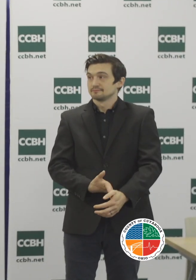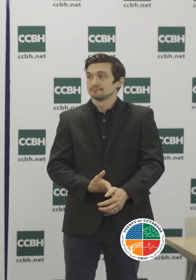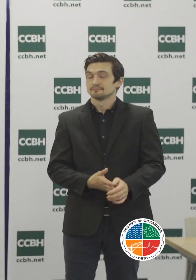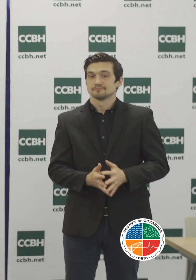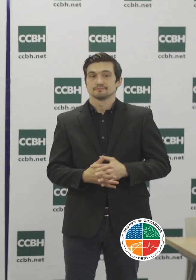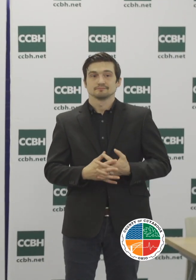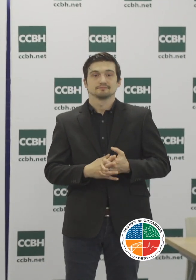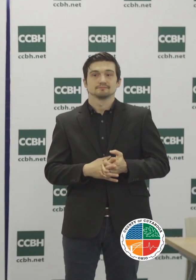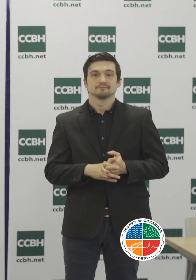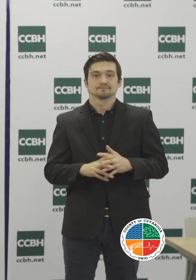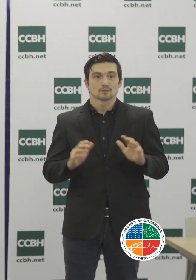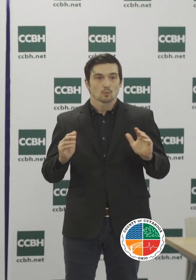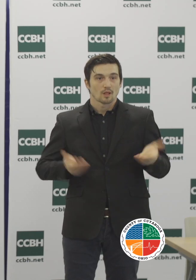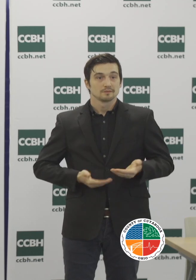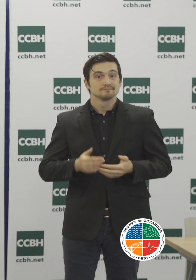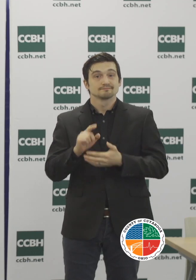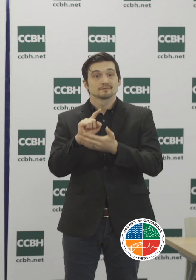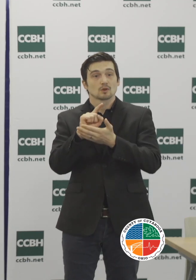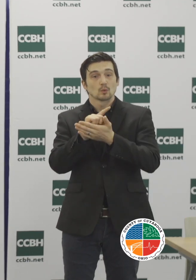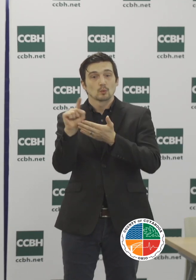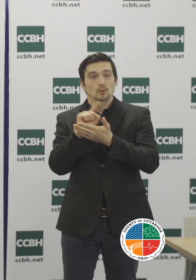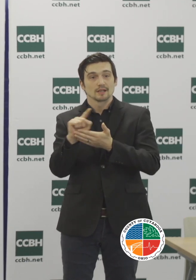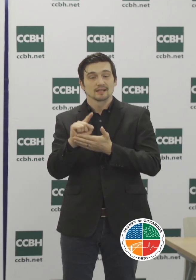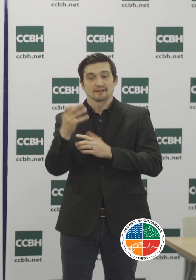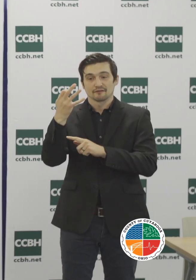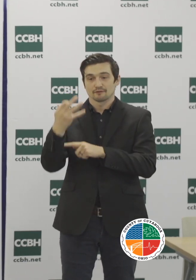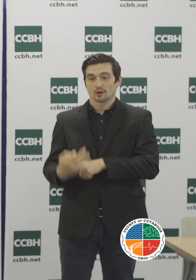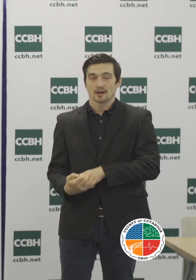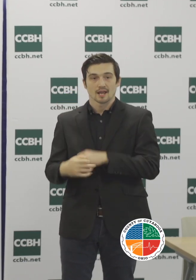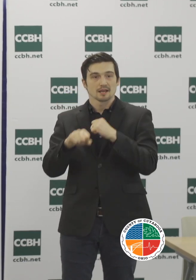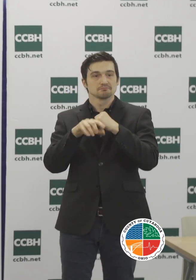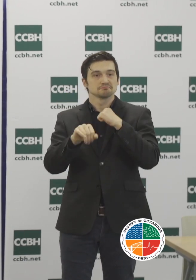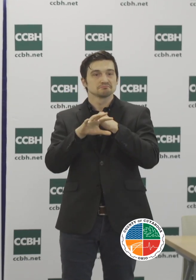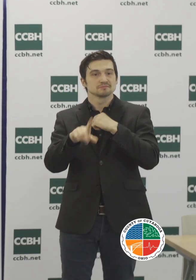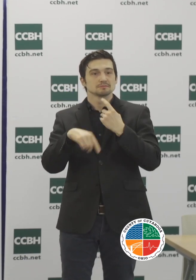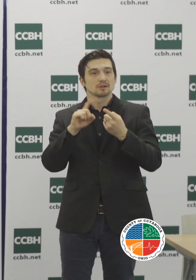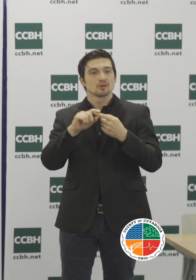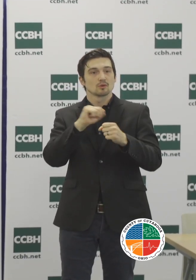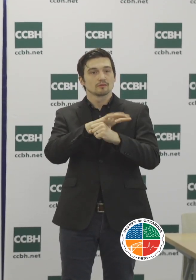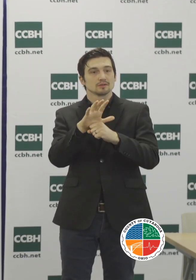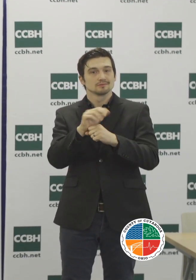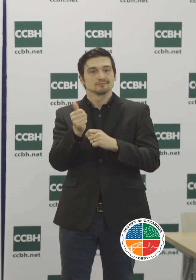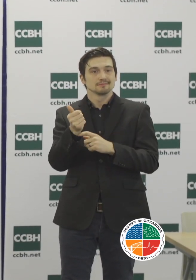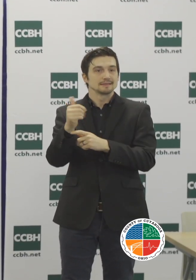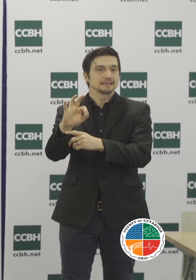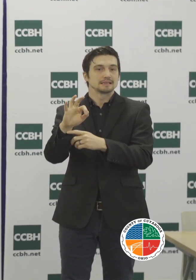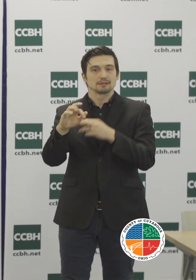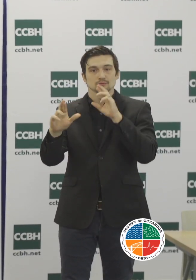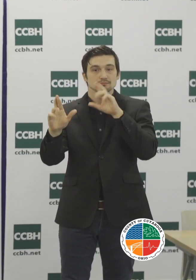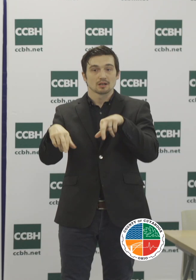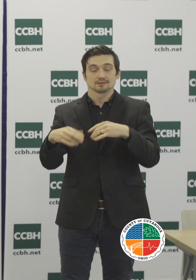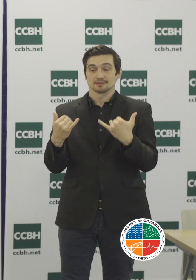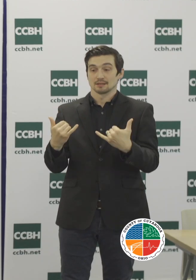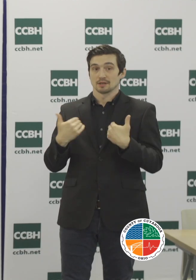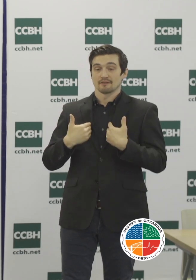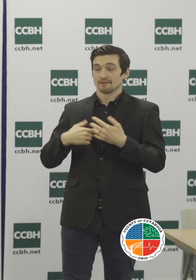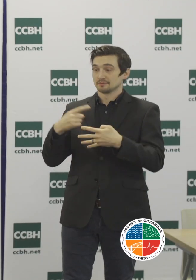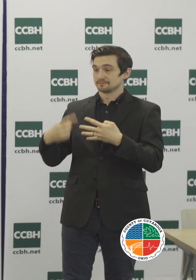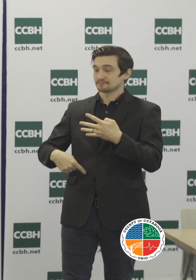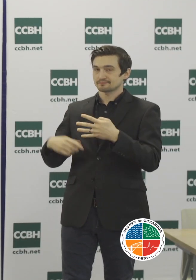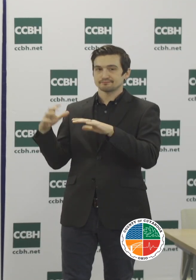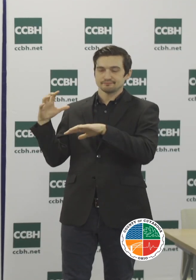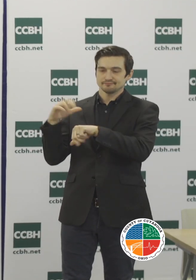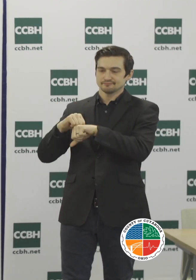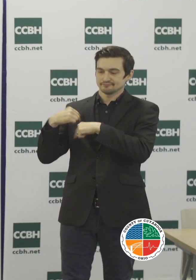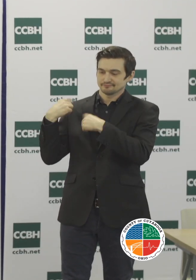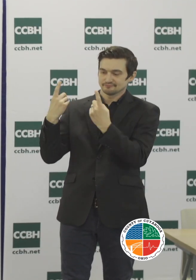So welcome to our weekly Friday briefing on the COVID-19 response. Today we have with us, as is